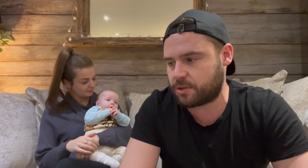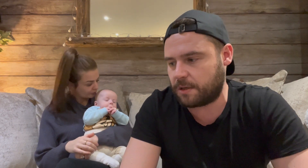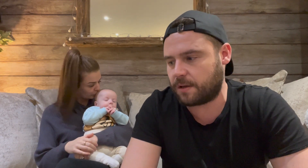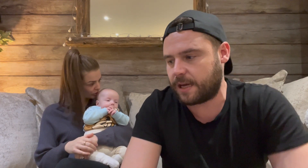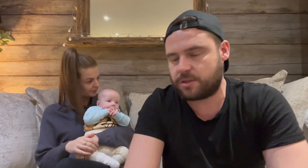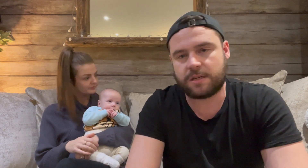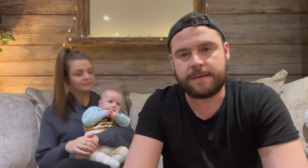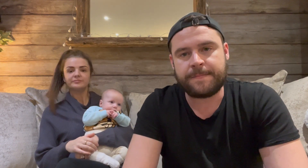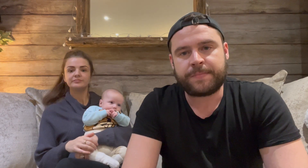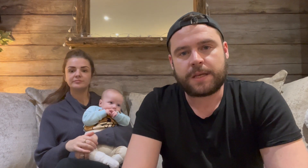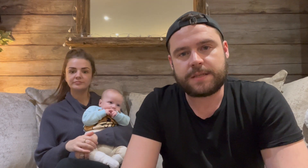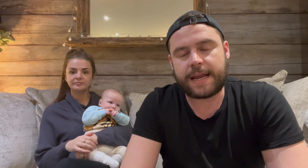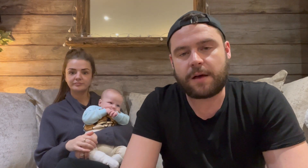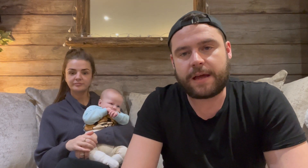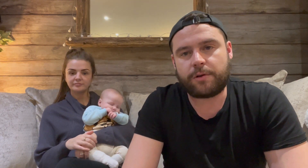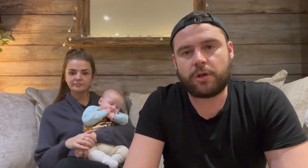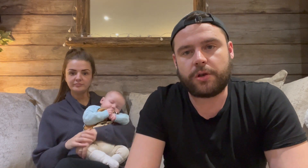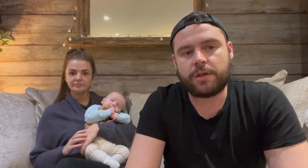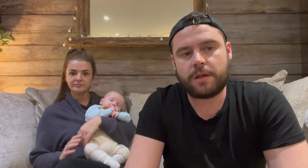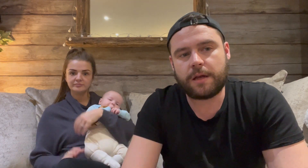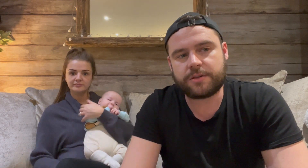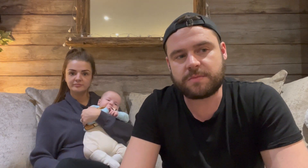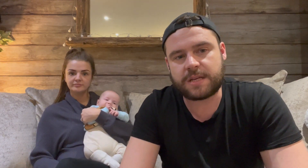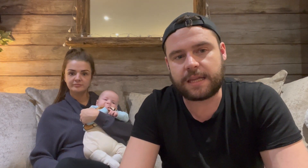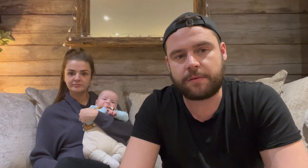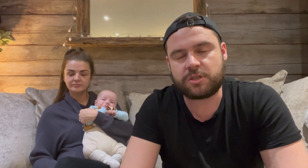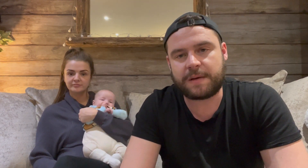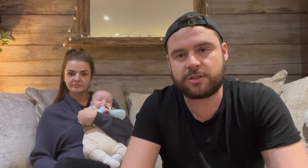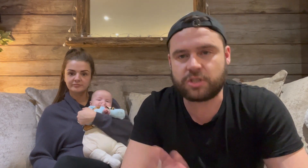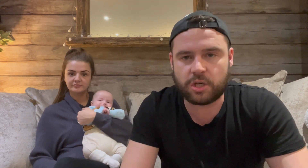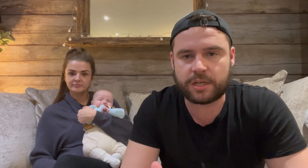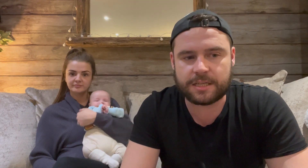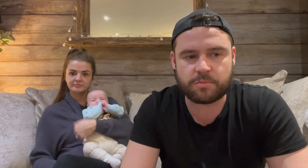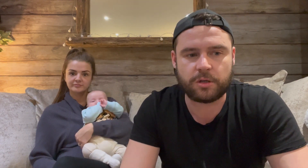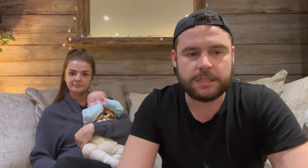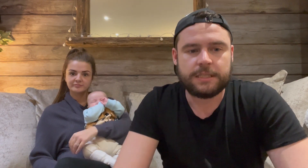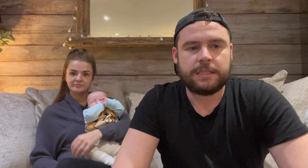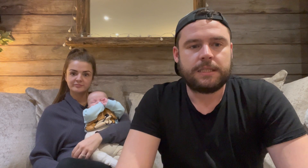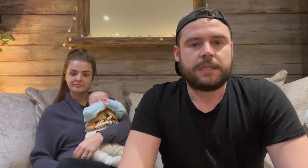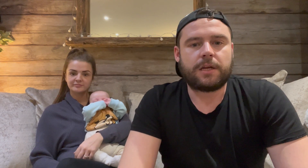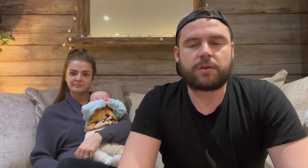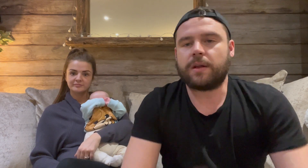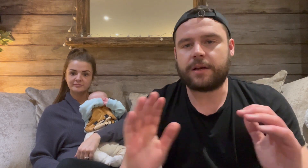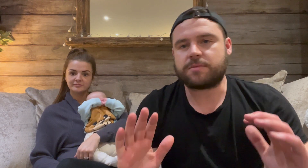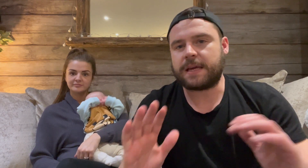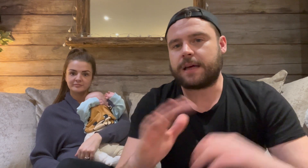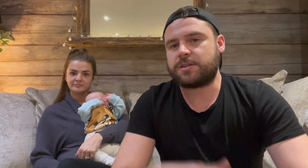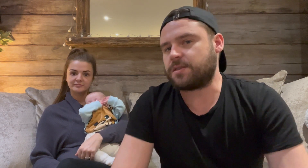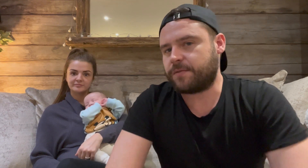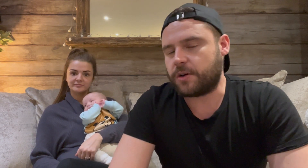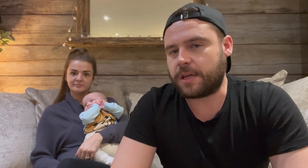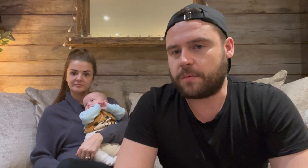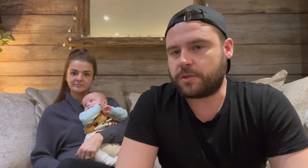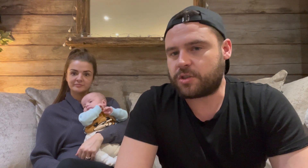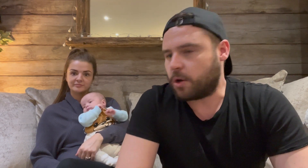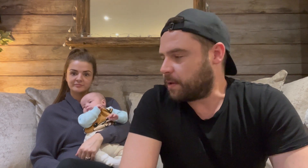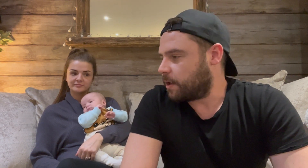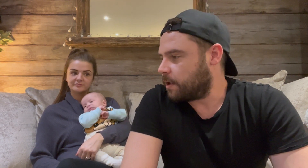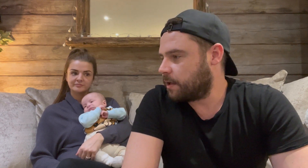you guys to get out there and learn some sign language to pass on to your kids. But, you know, don't let us make that decision for you. We're just hoping that